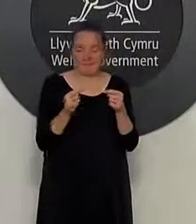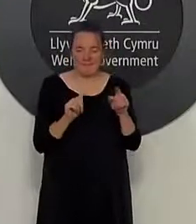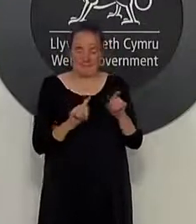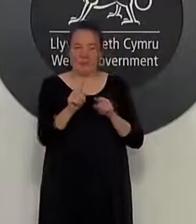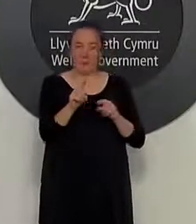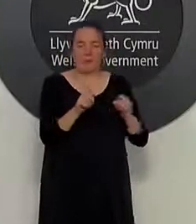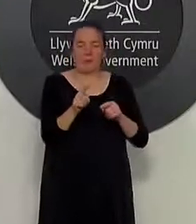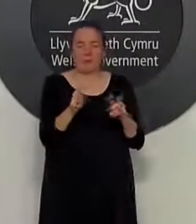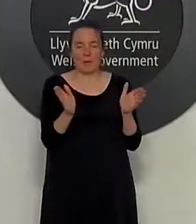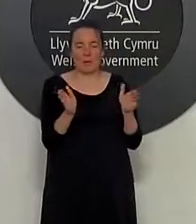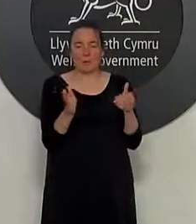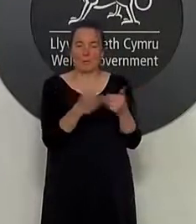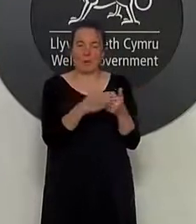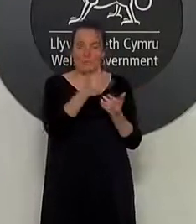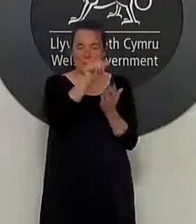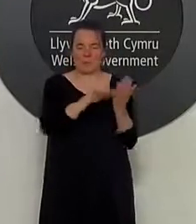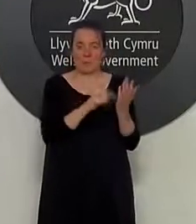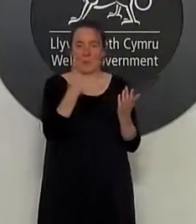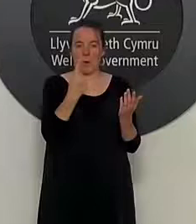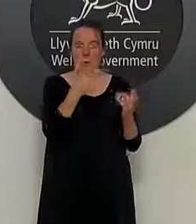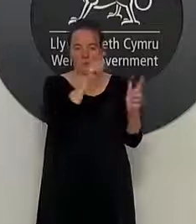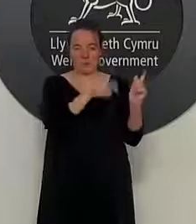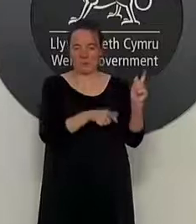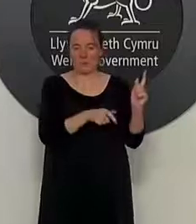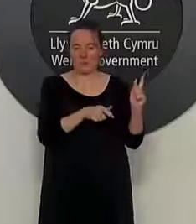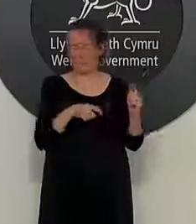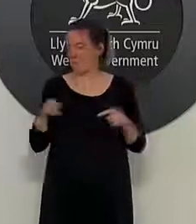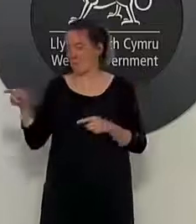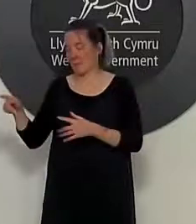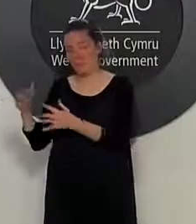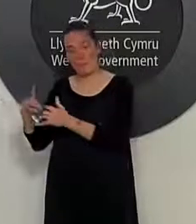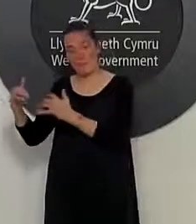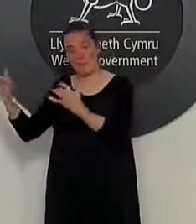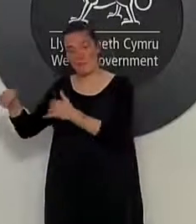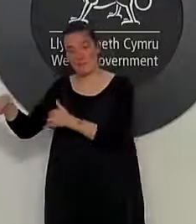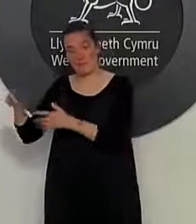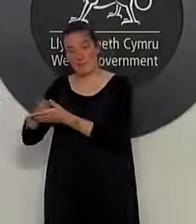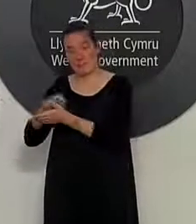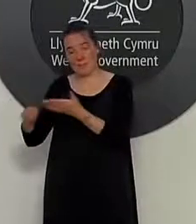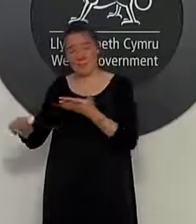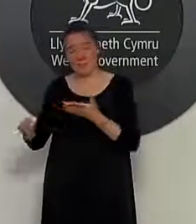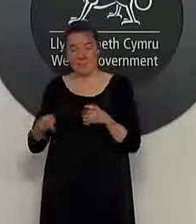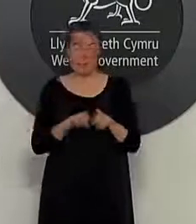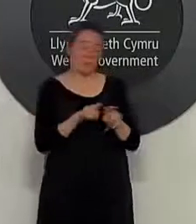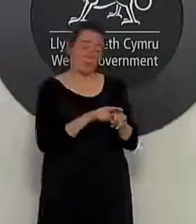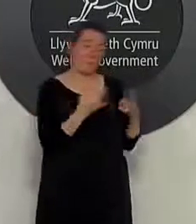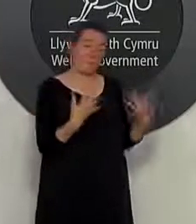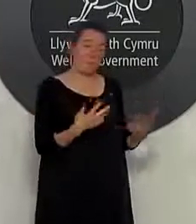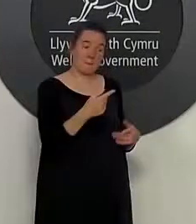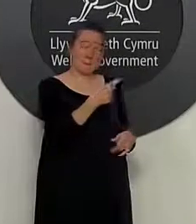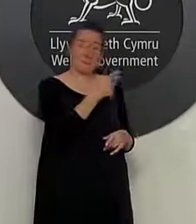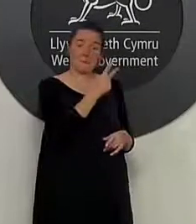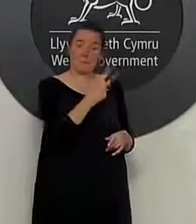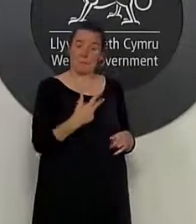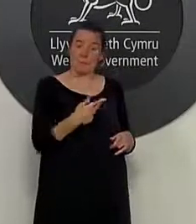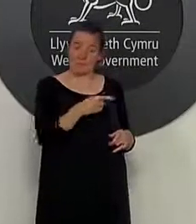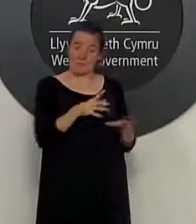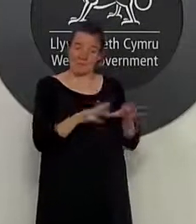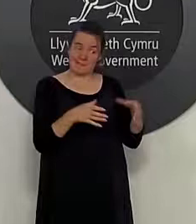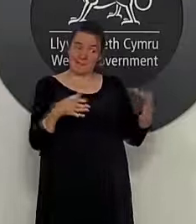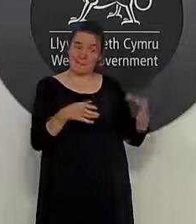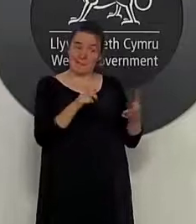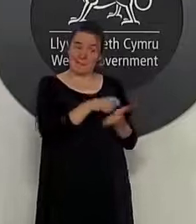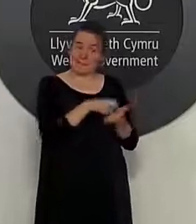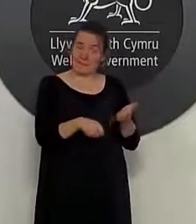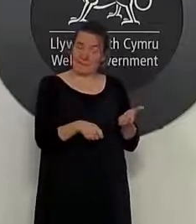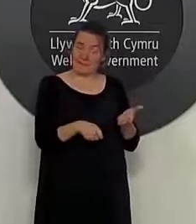list of with only one candidate on it, both the Westminster elections at the moment for 2/3 of the Senedd elections. And we're replacing